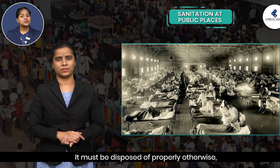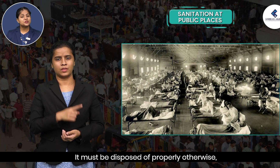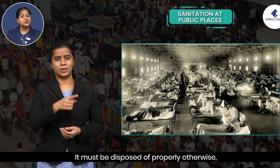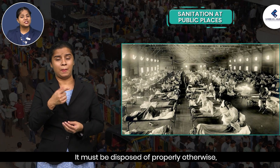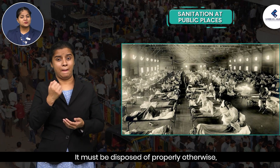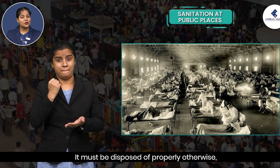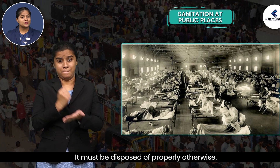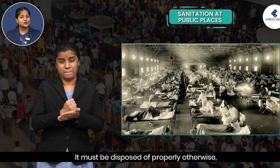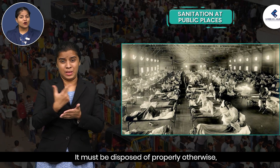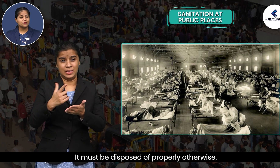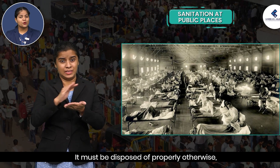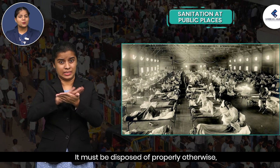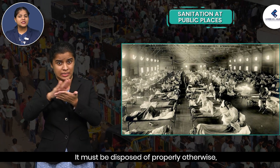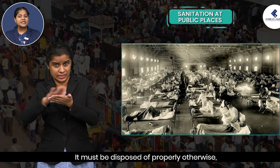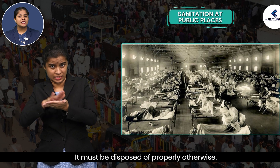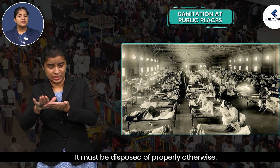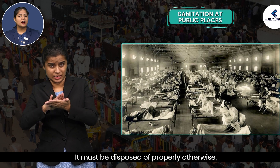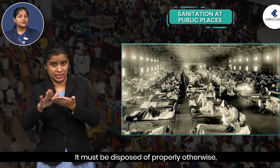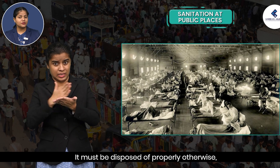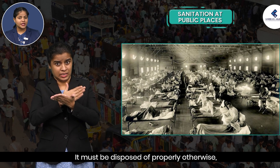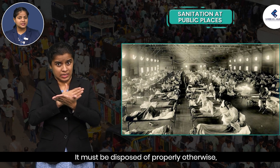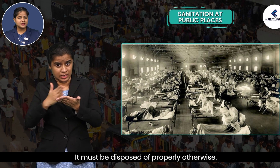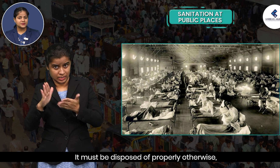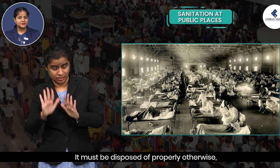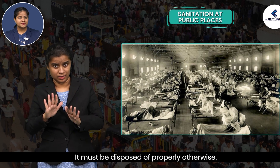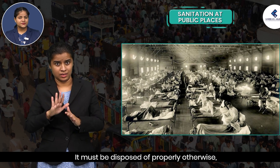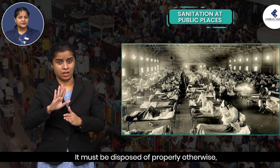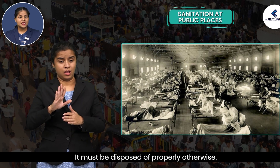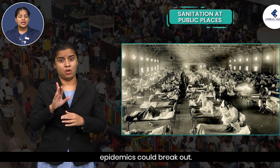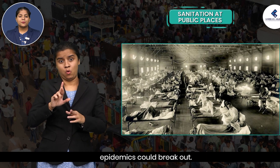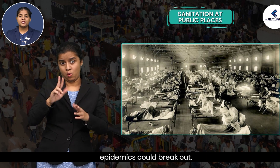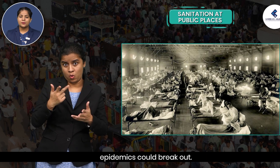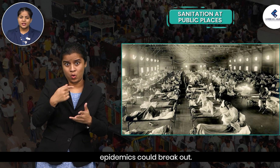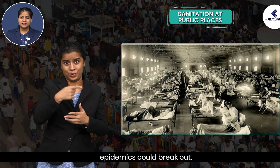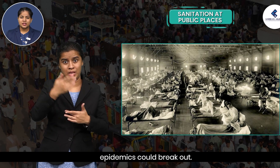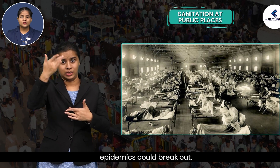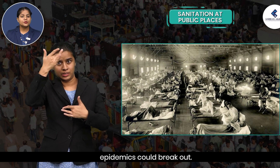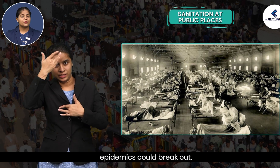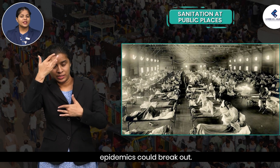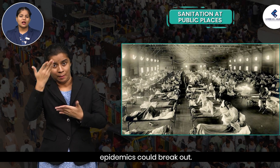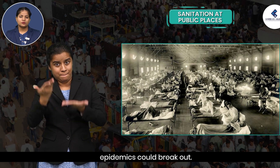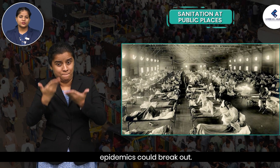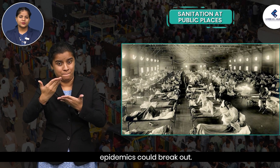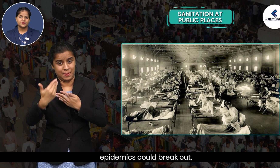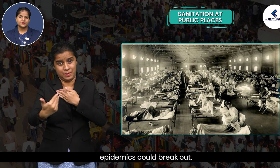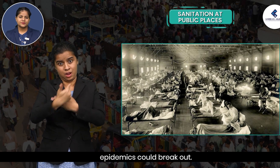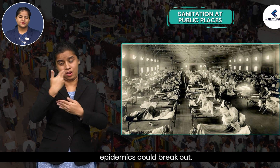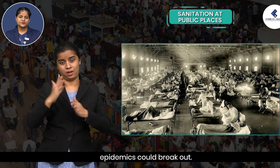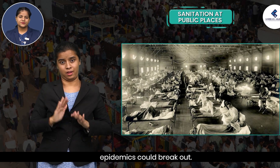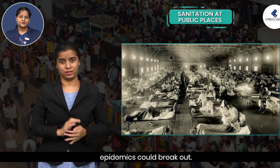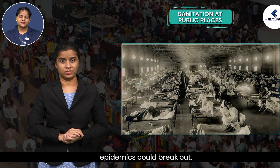It must be disposed of properly, otherwise, epidemics could break out.